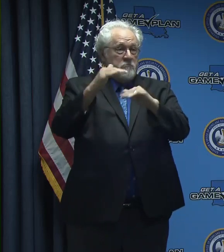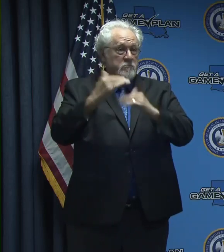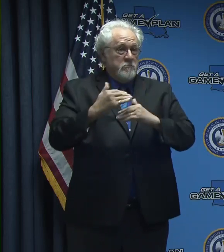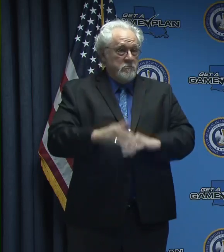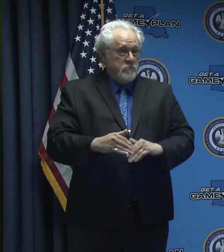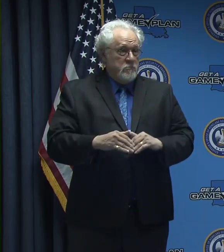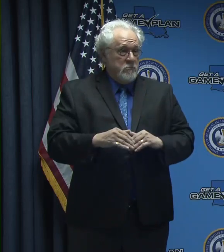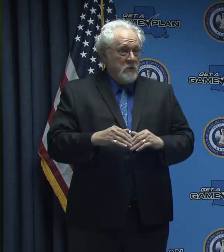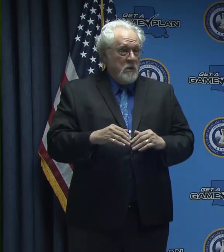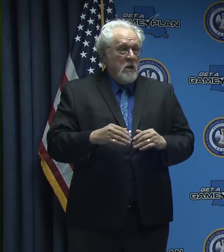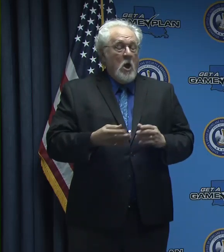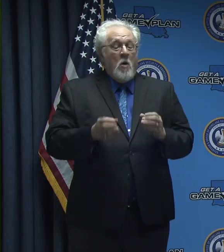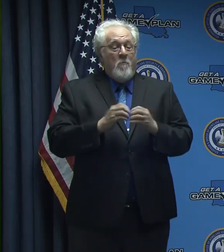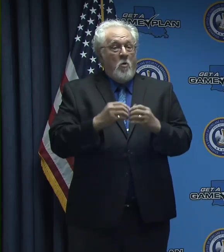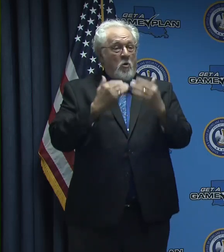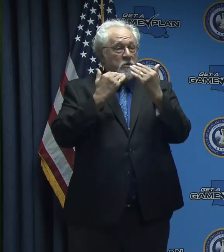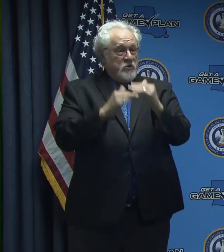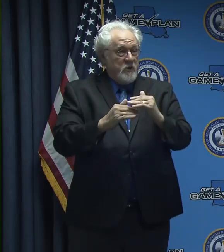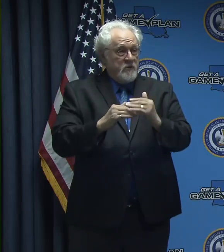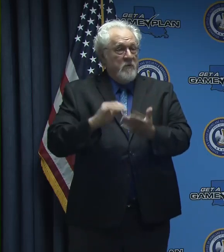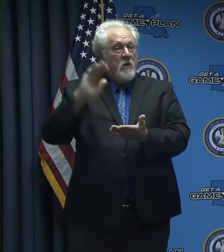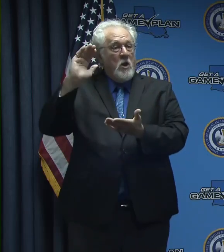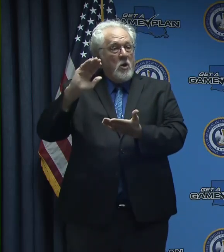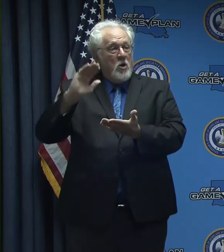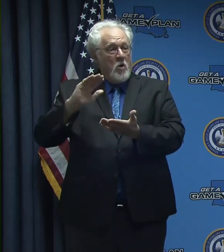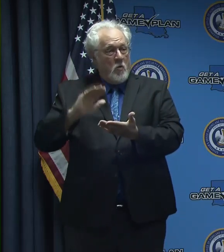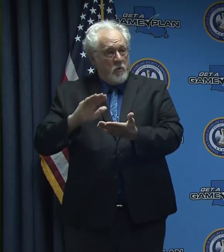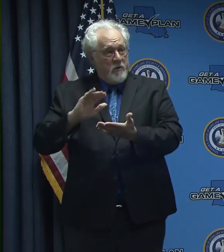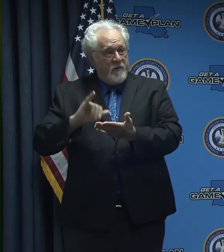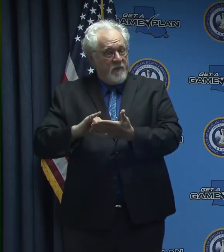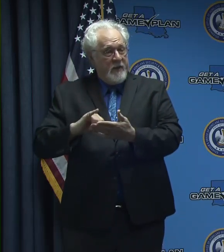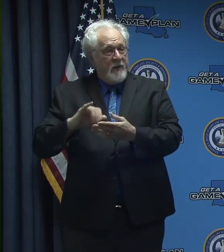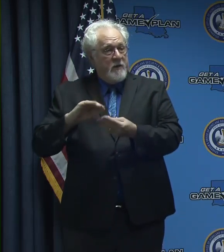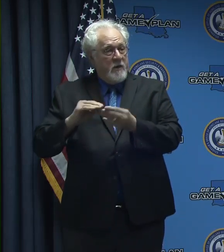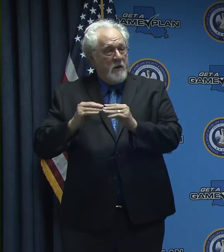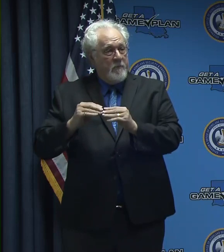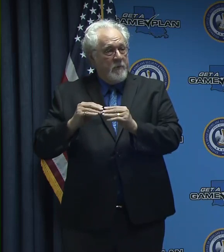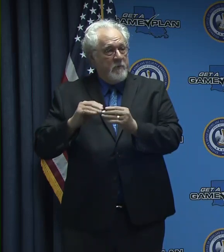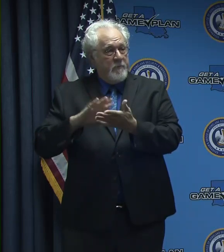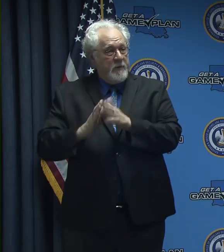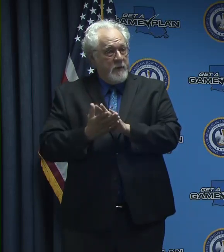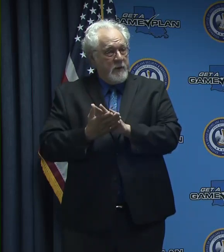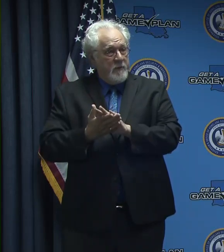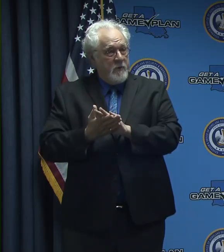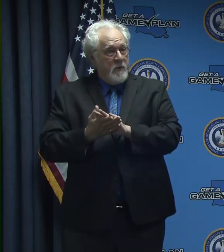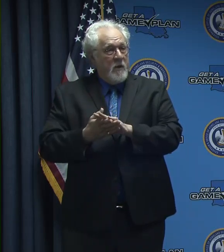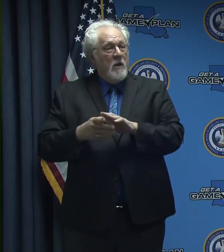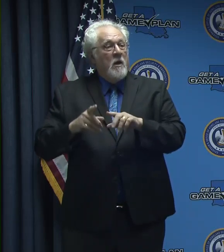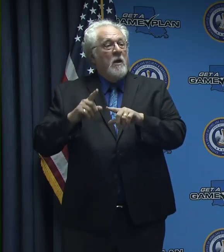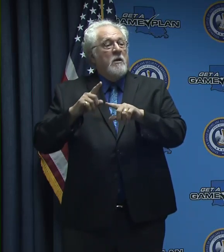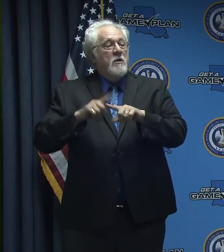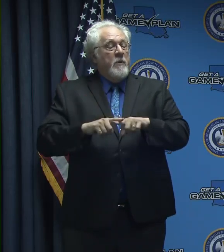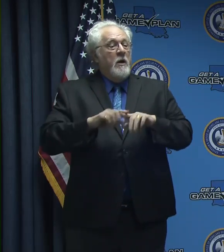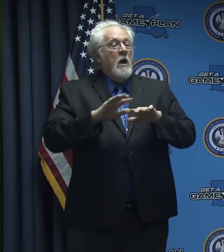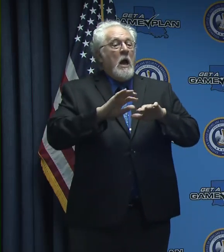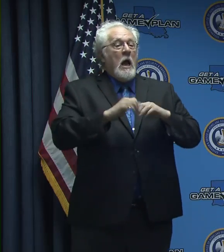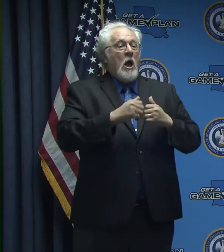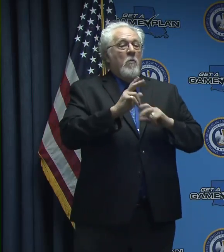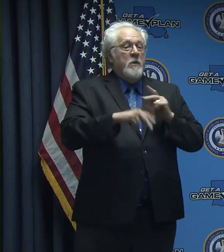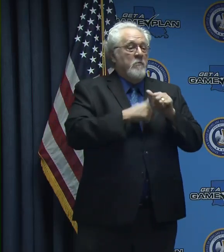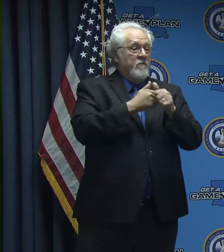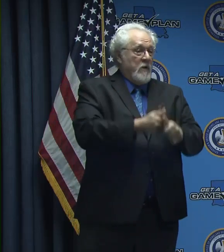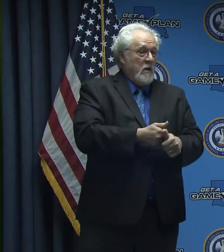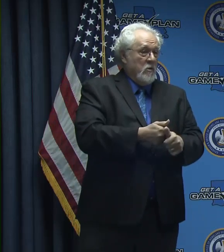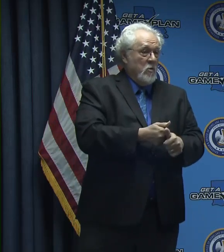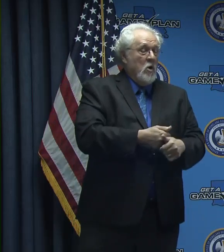place. And the more restrictive they are, the lower that R naught should be, depending upon the degree to which you're getting compliance.